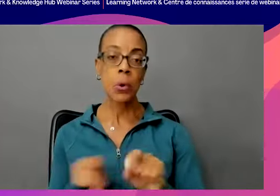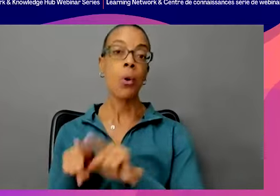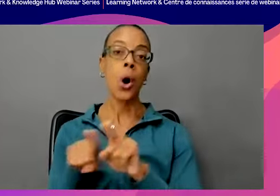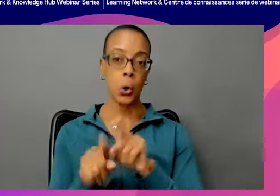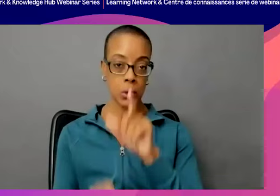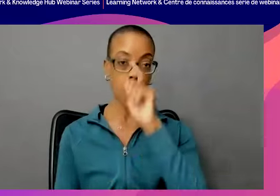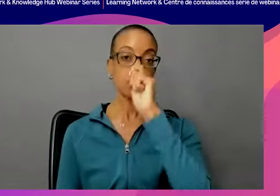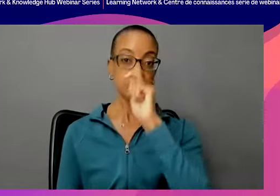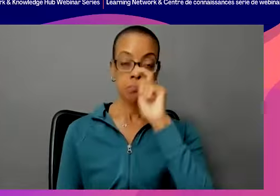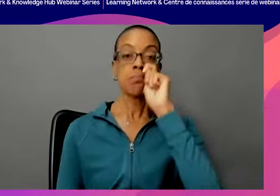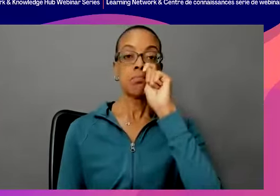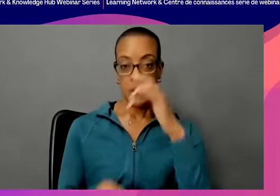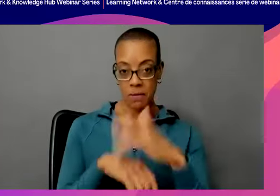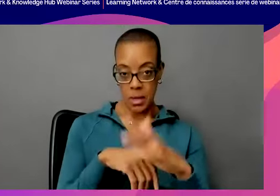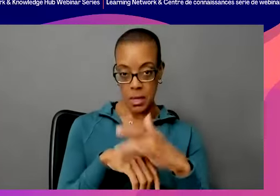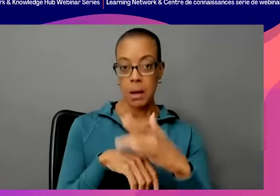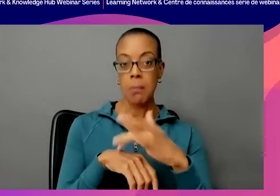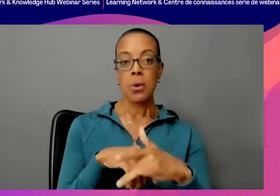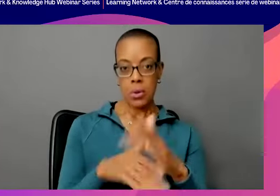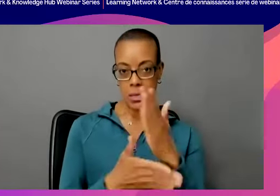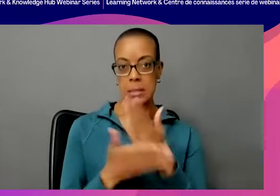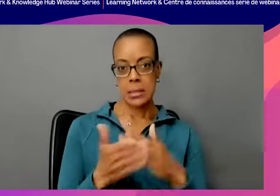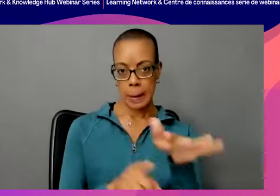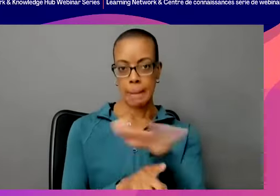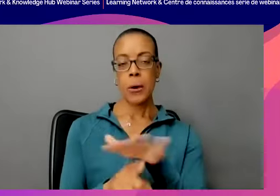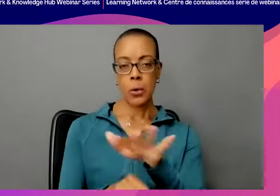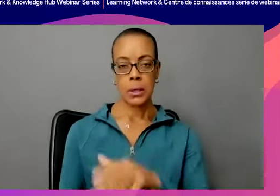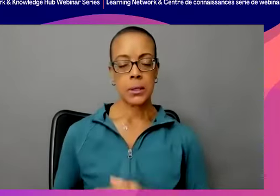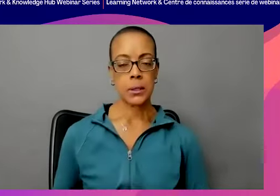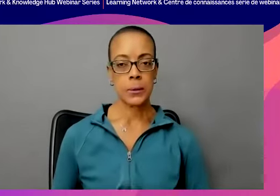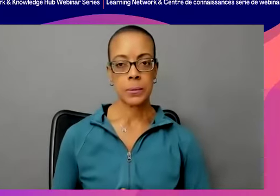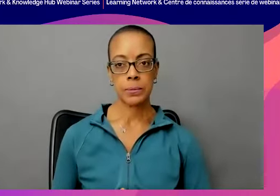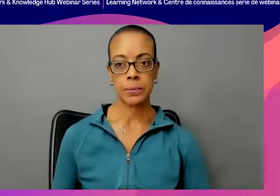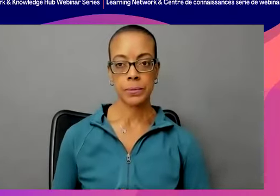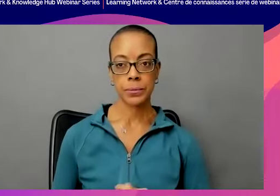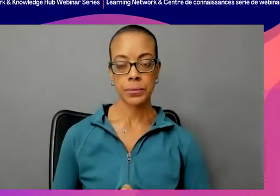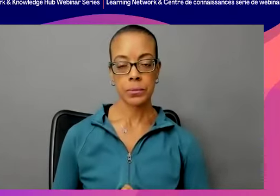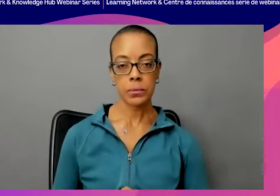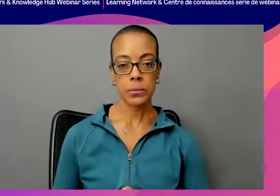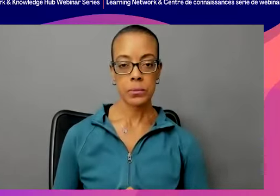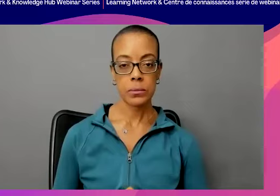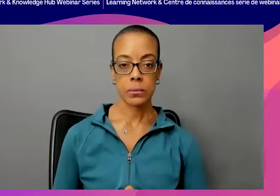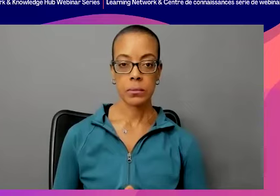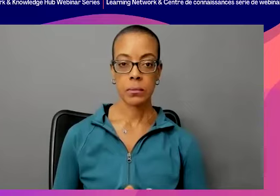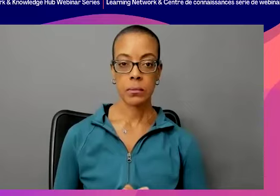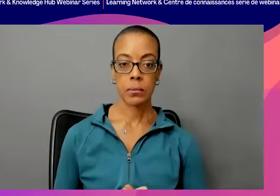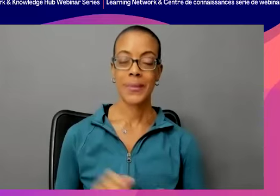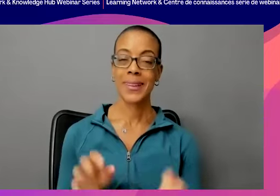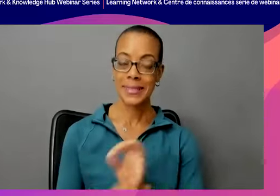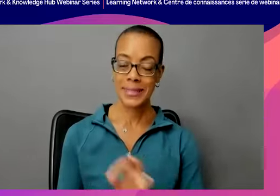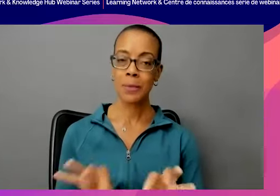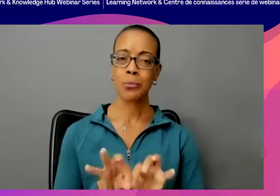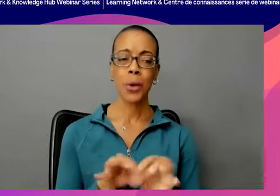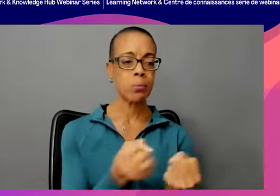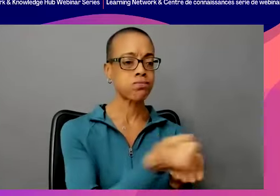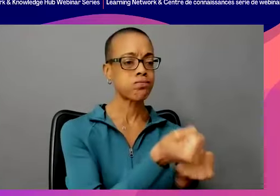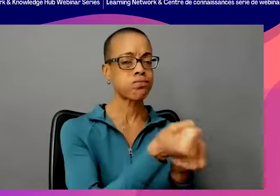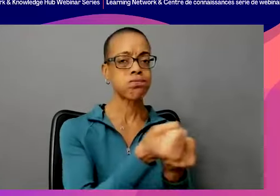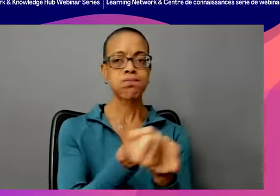is also available now in some settings. So it's really important that we support all people to